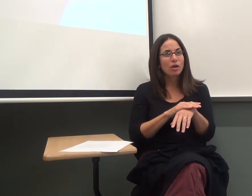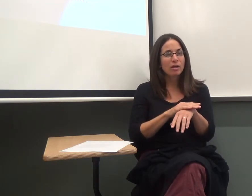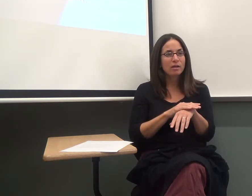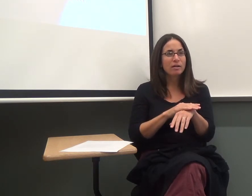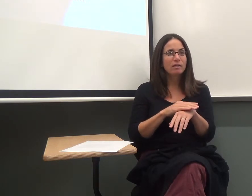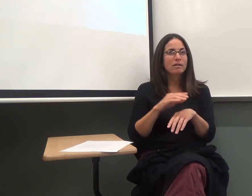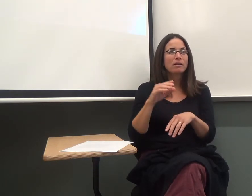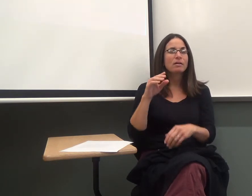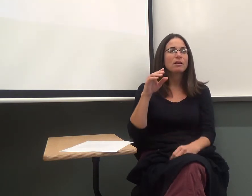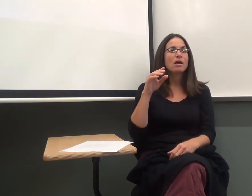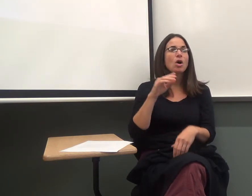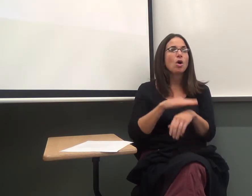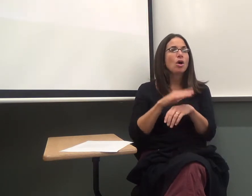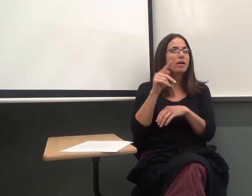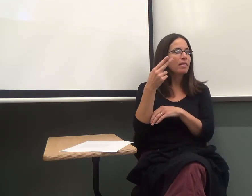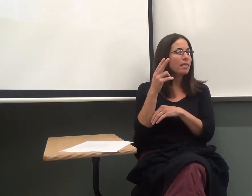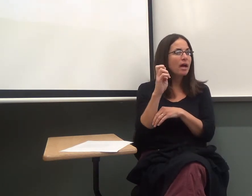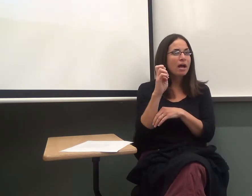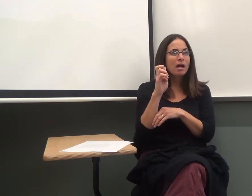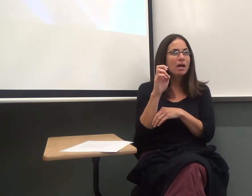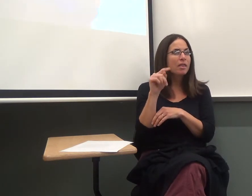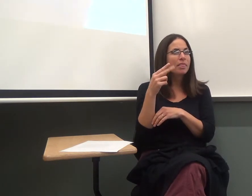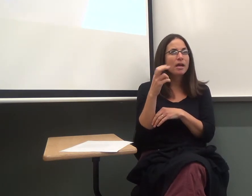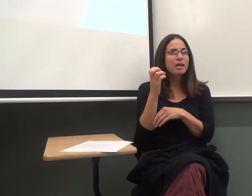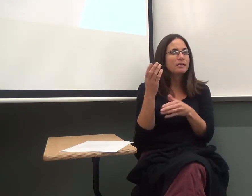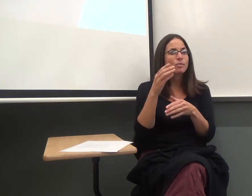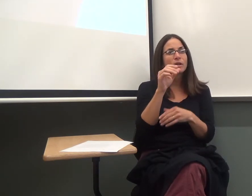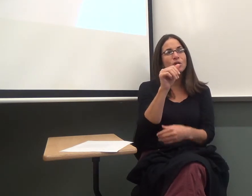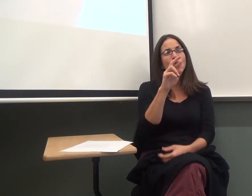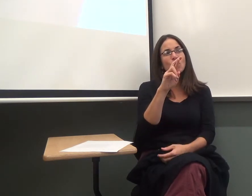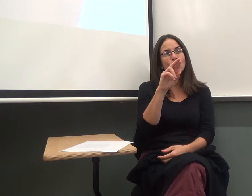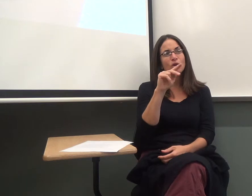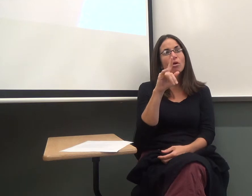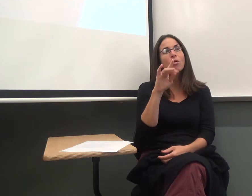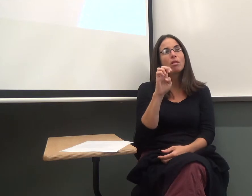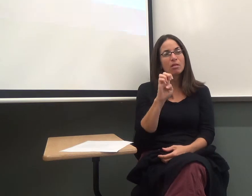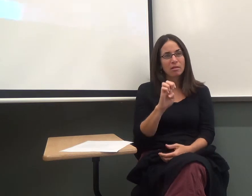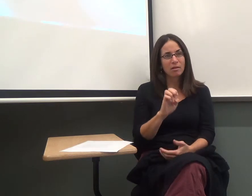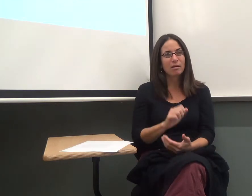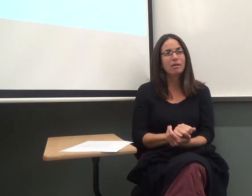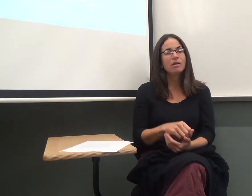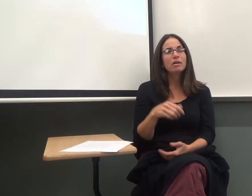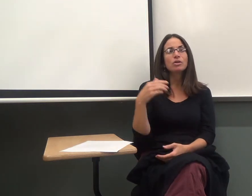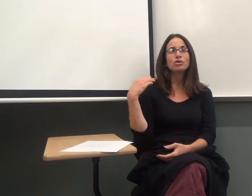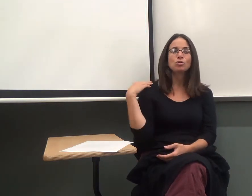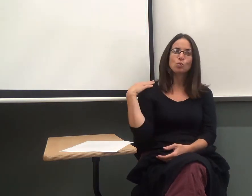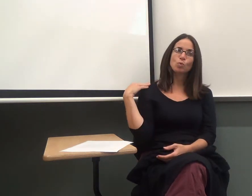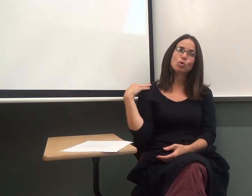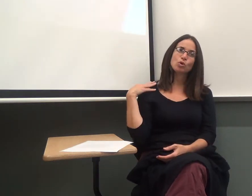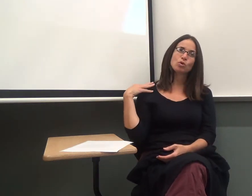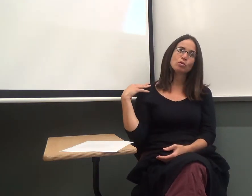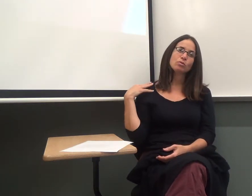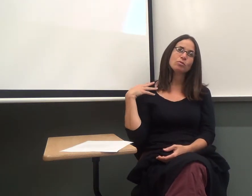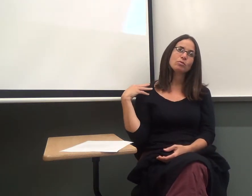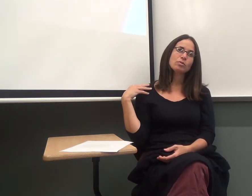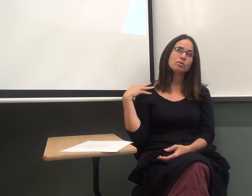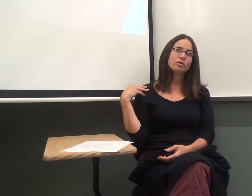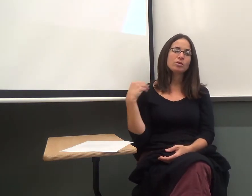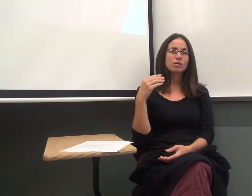the, what's the? Article. Article. What's a shoulder? Thing. It's a thing, it's a